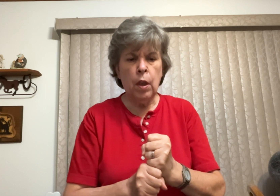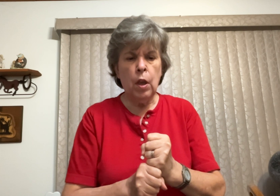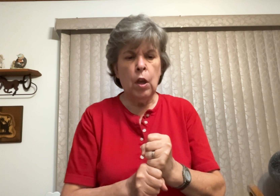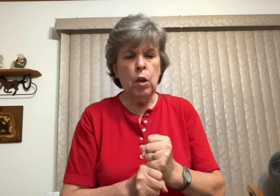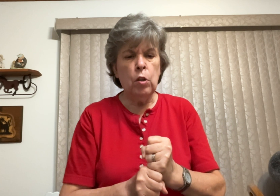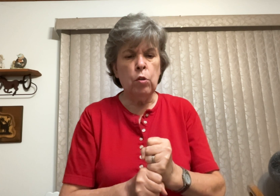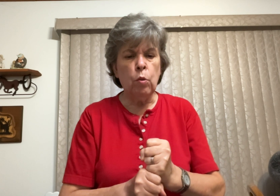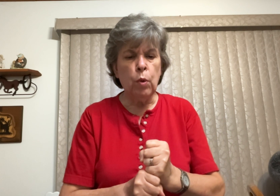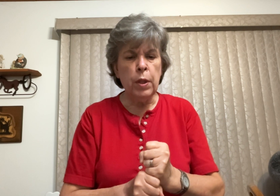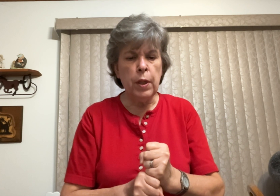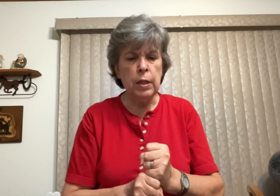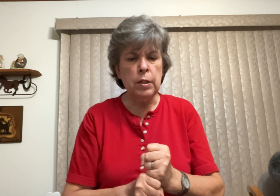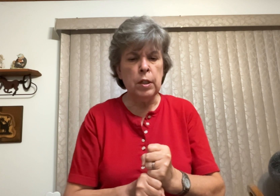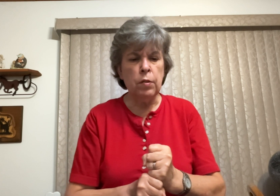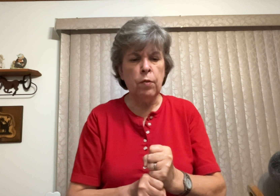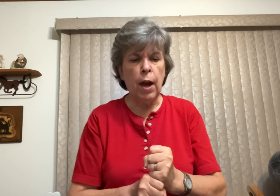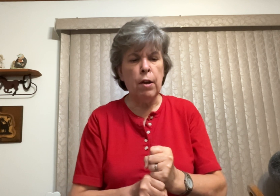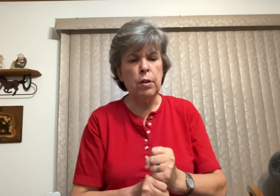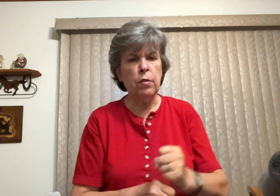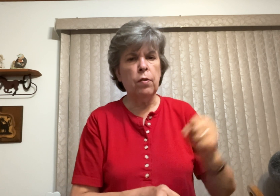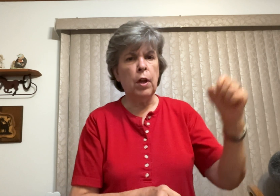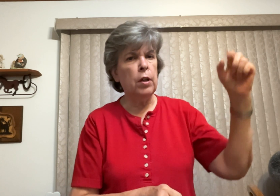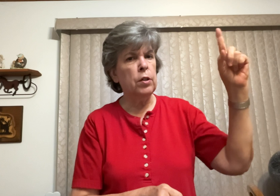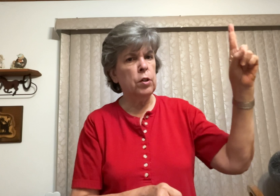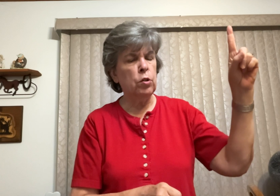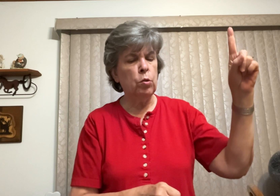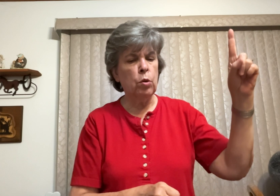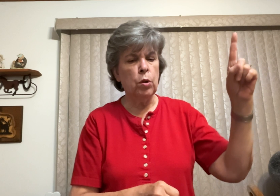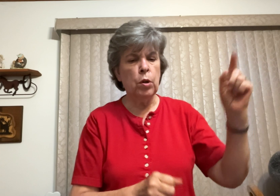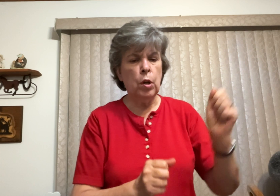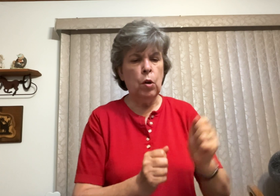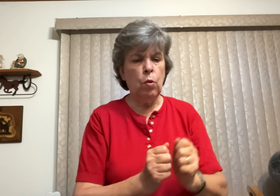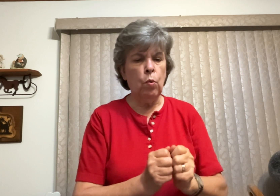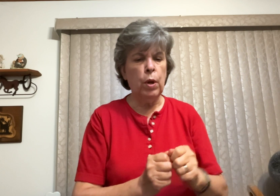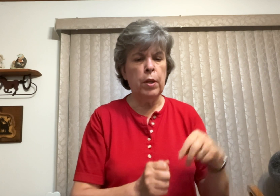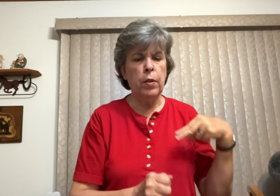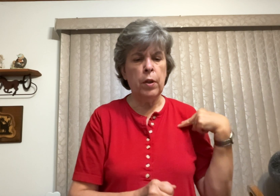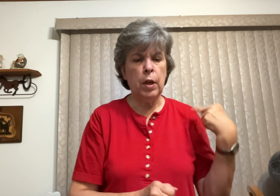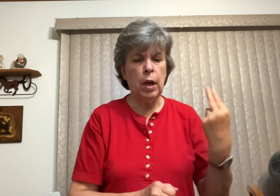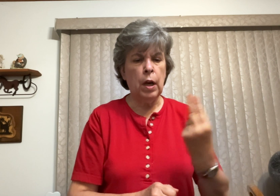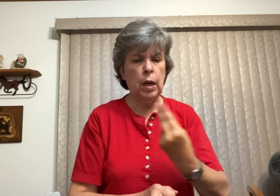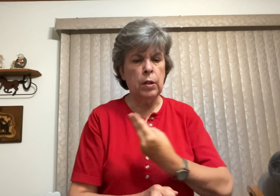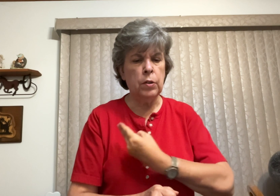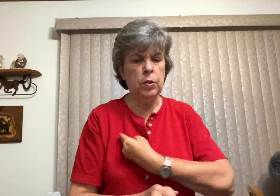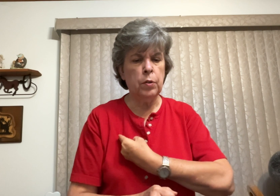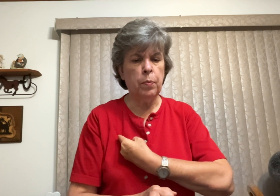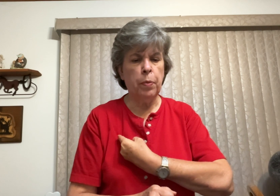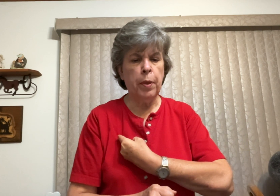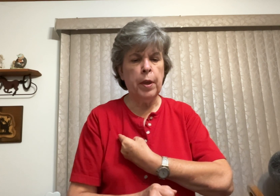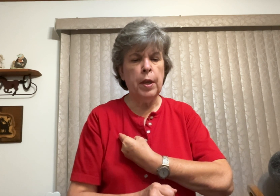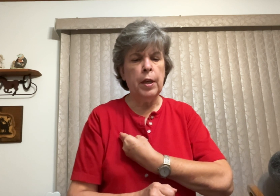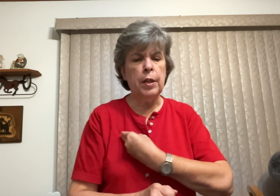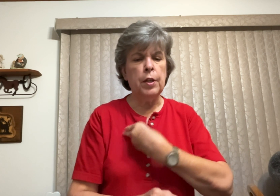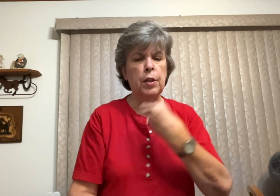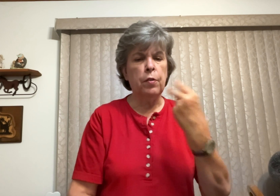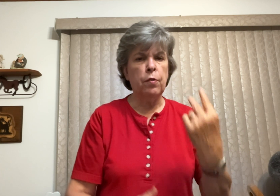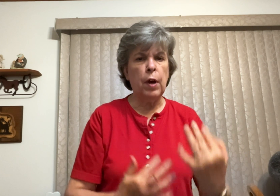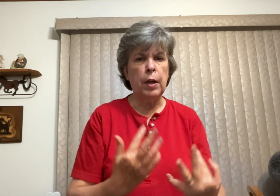You're with us in the fire and the flood. You're with us in the fire.